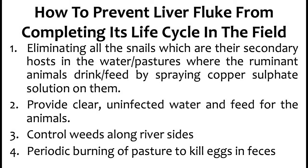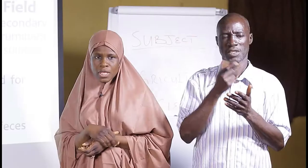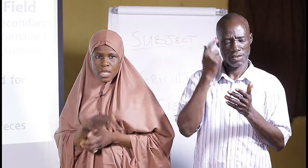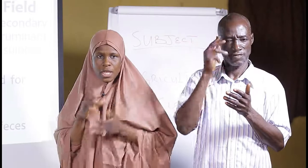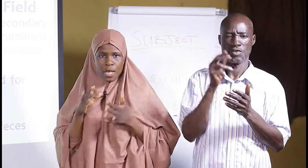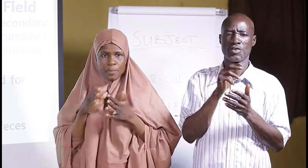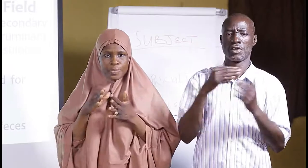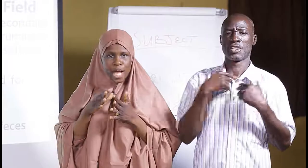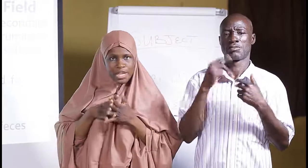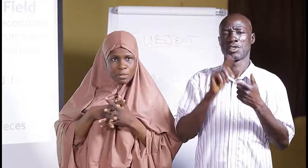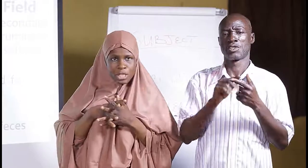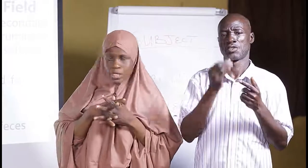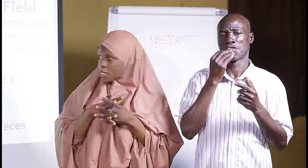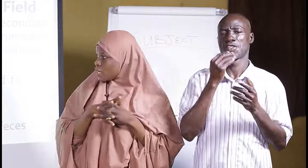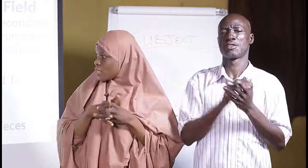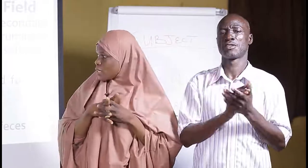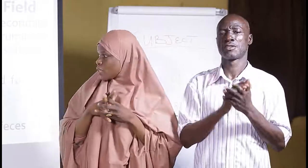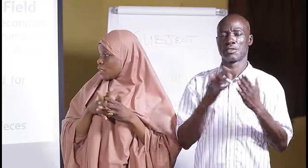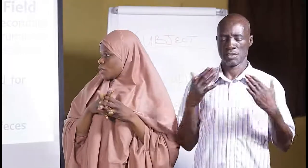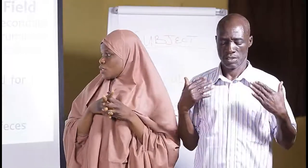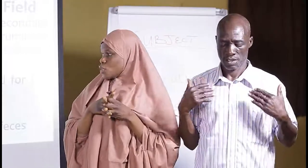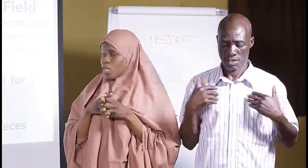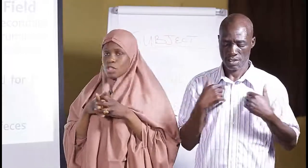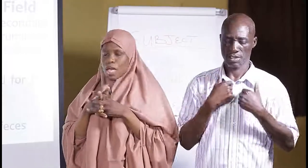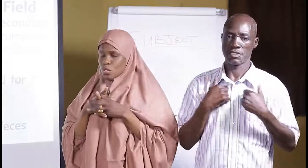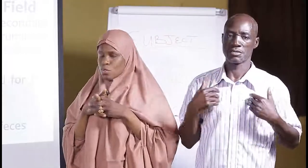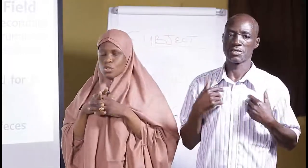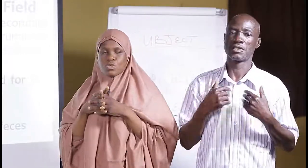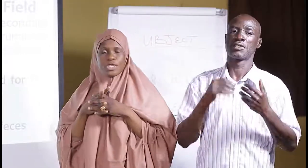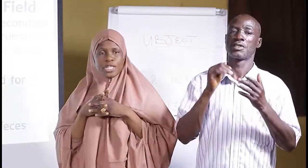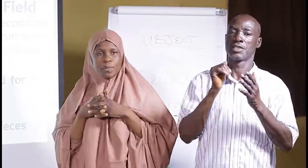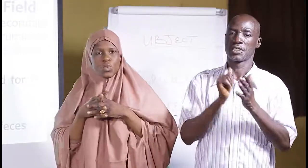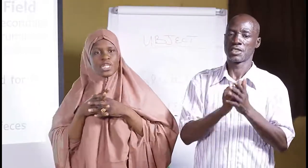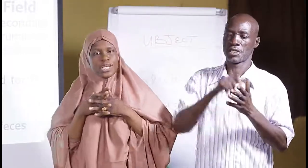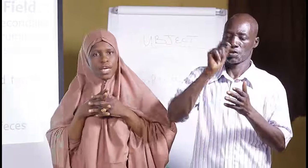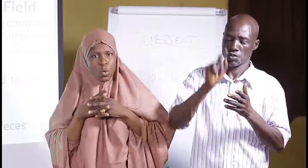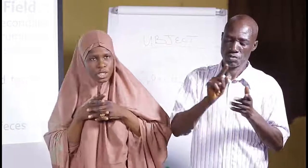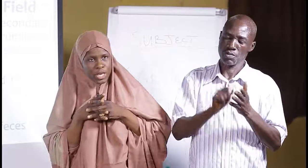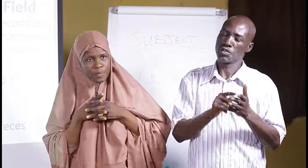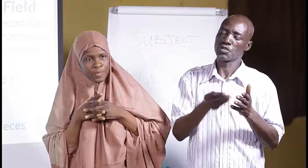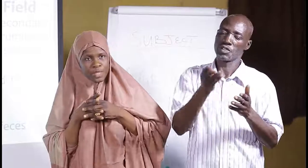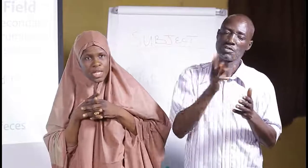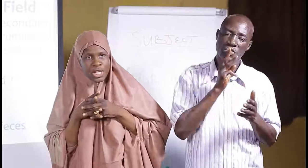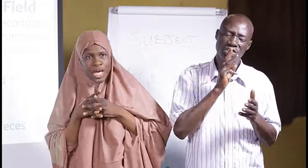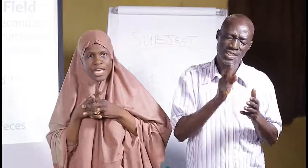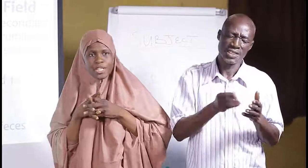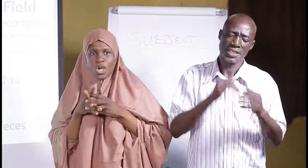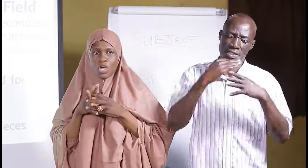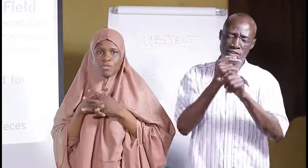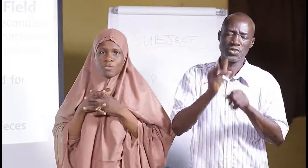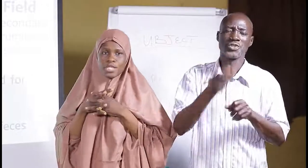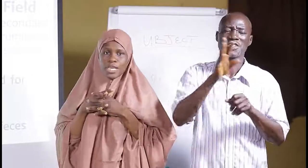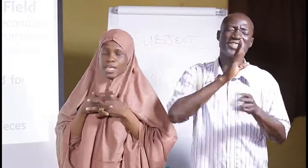animals. Animals that you're supposed to feed them with clear water